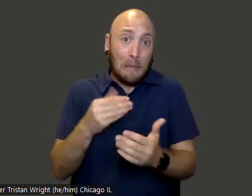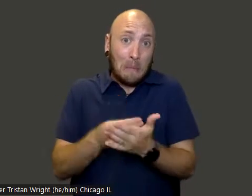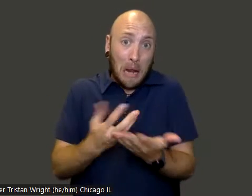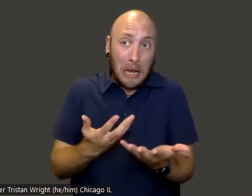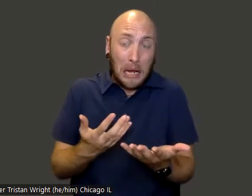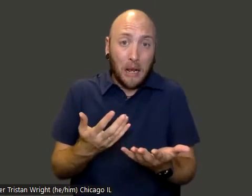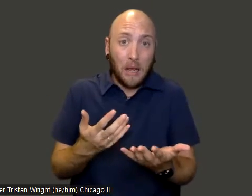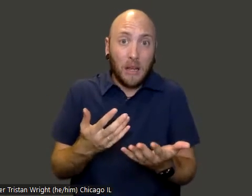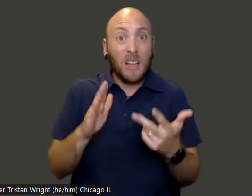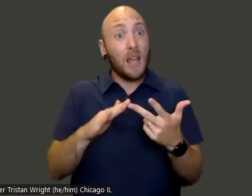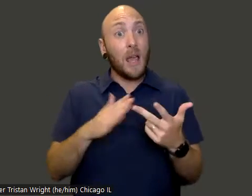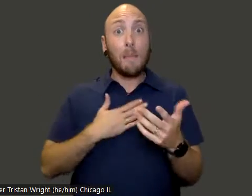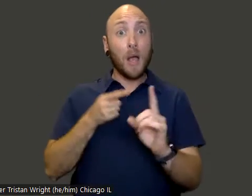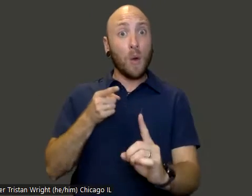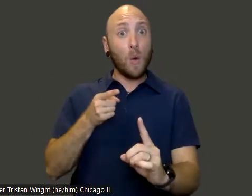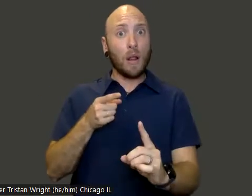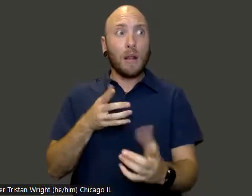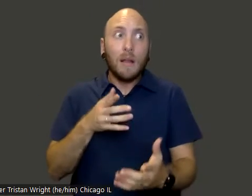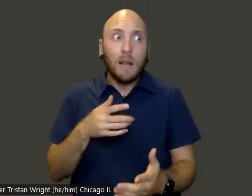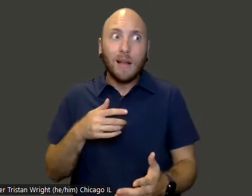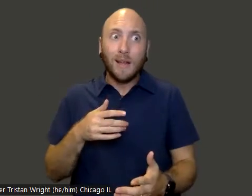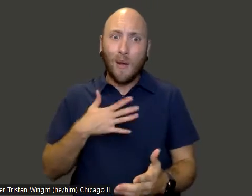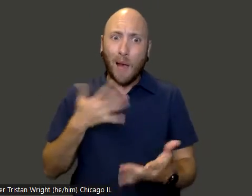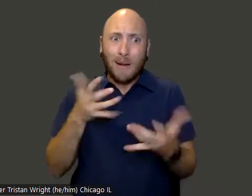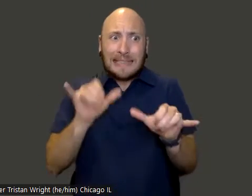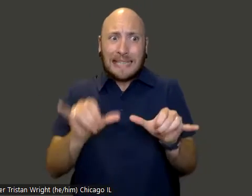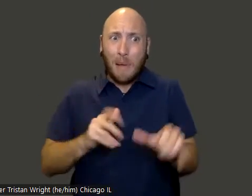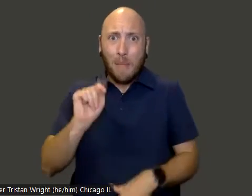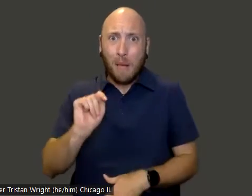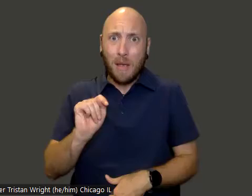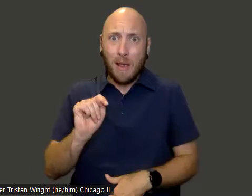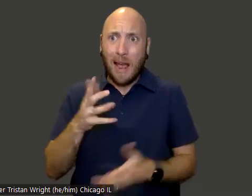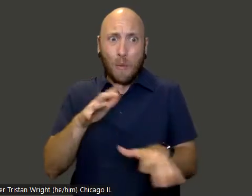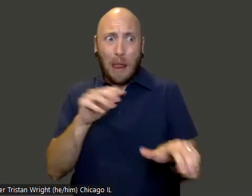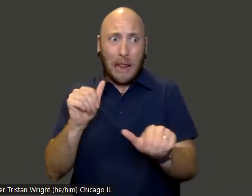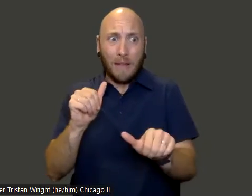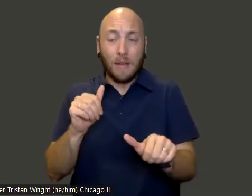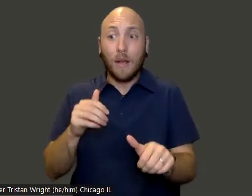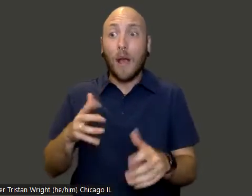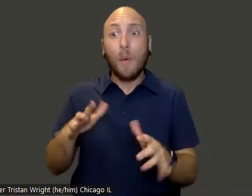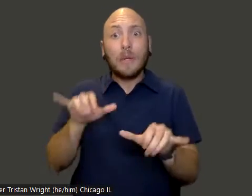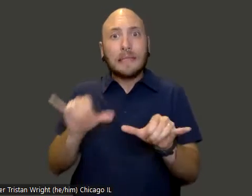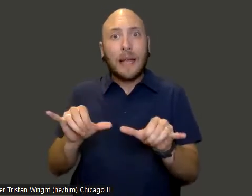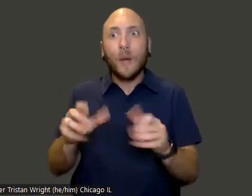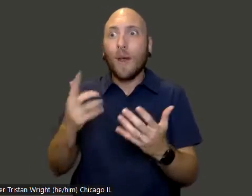It affected my personal ambitions. I wanted to remain living there for a while longer. I wanted to stay there until my kids graduated high